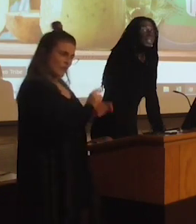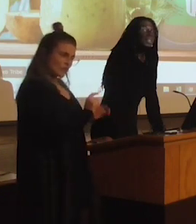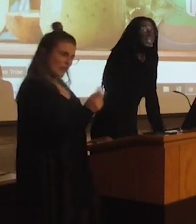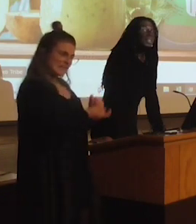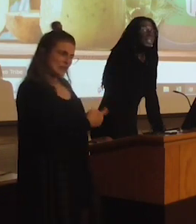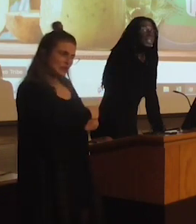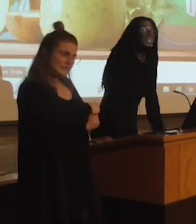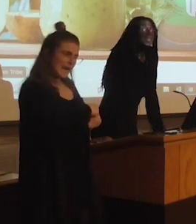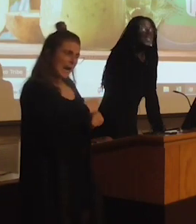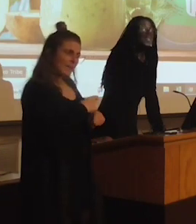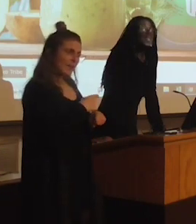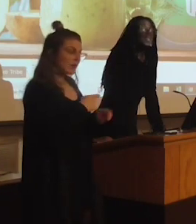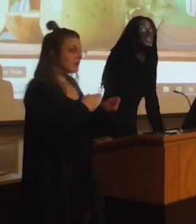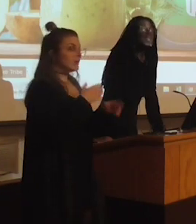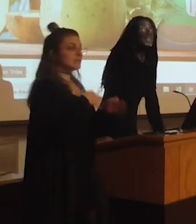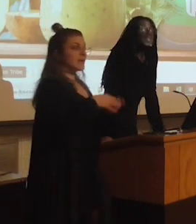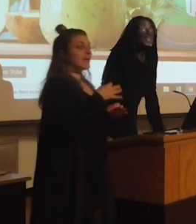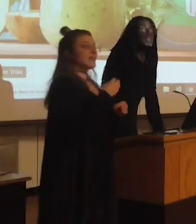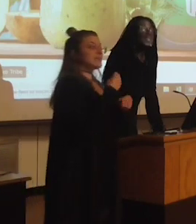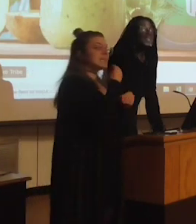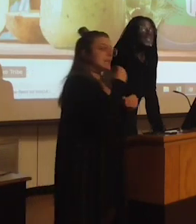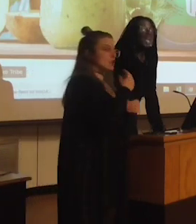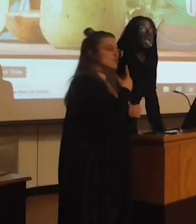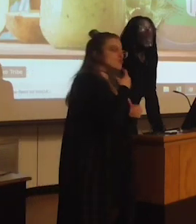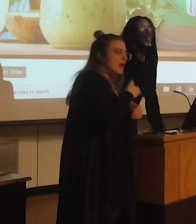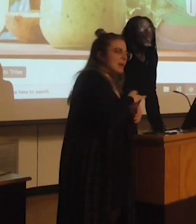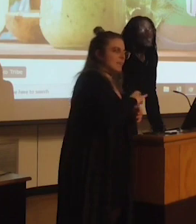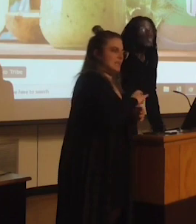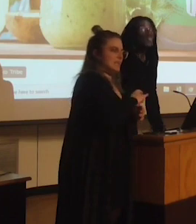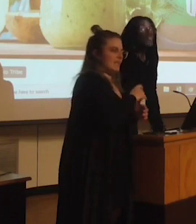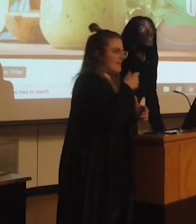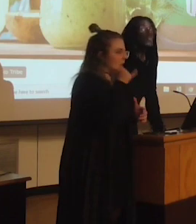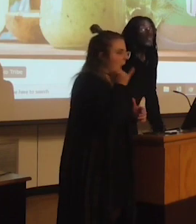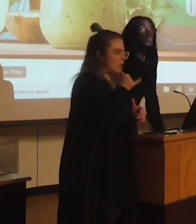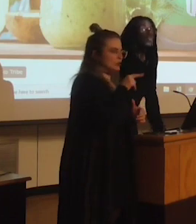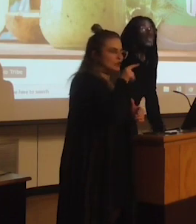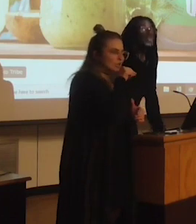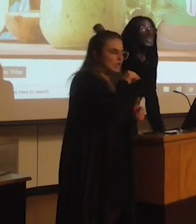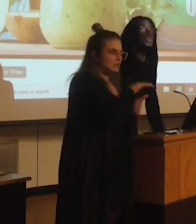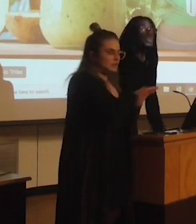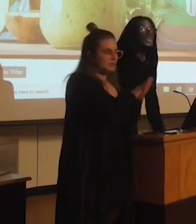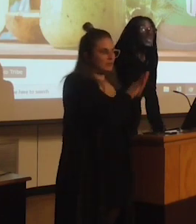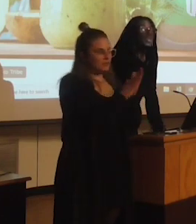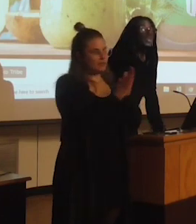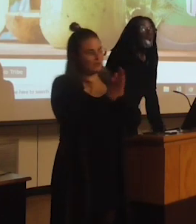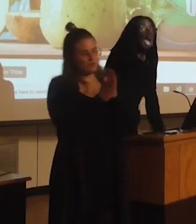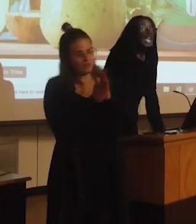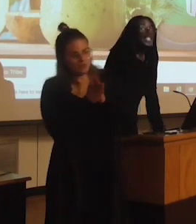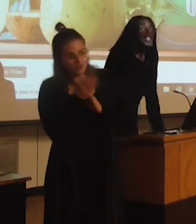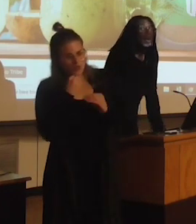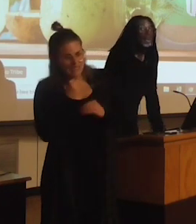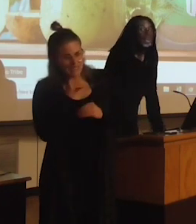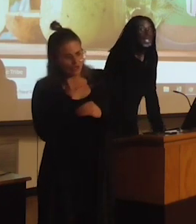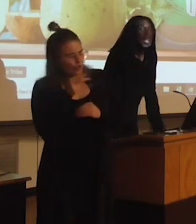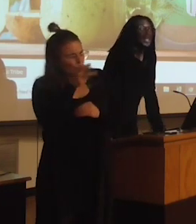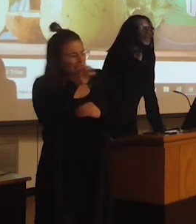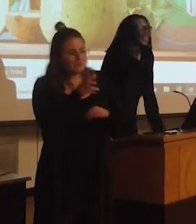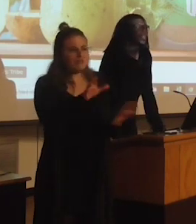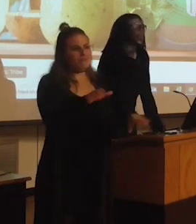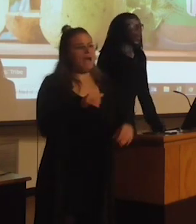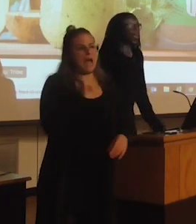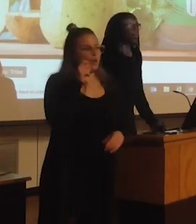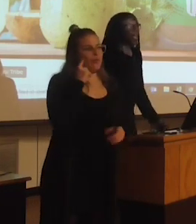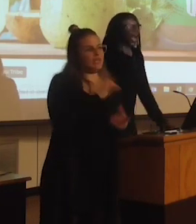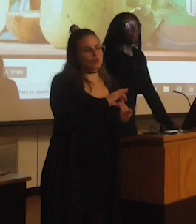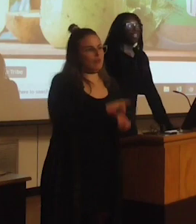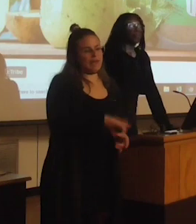they have from going to eating red meats, like cows and chickens, to I don't.